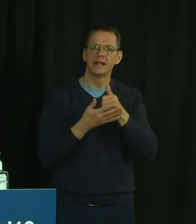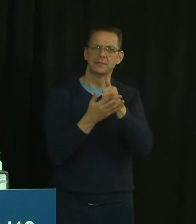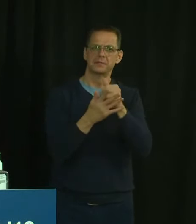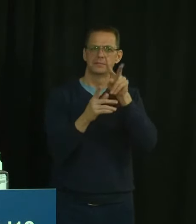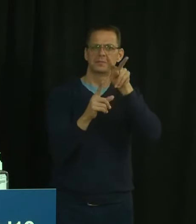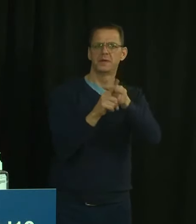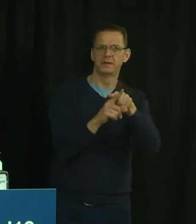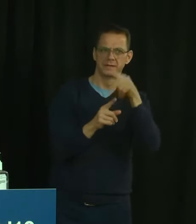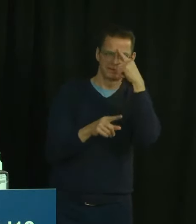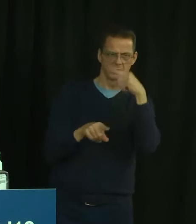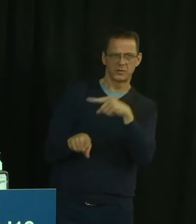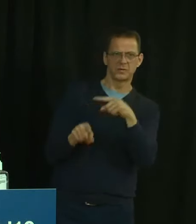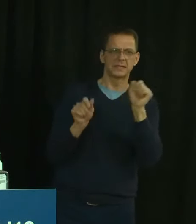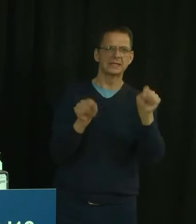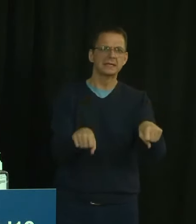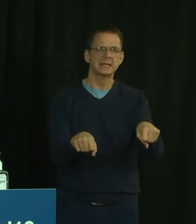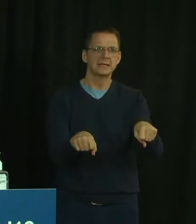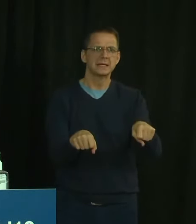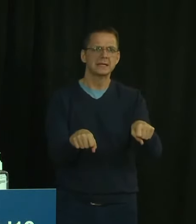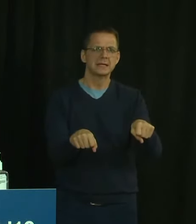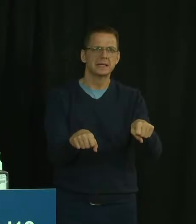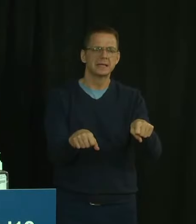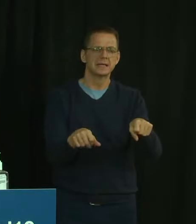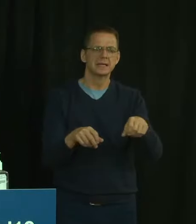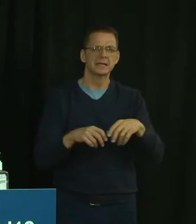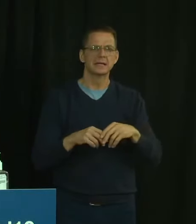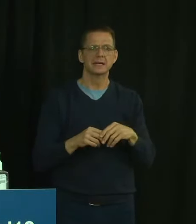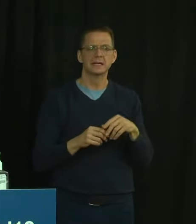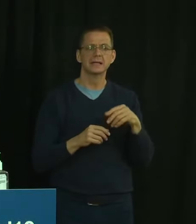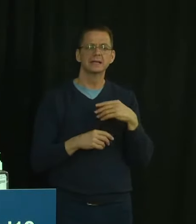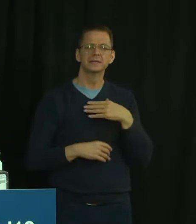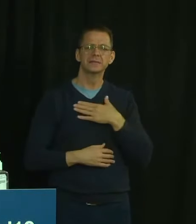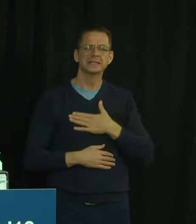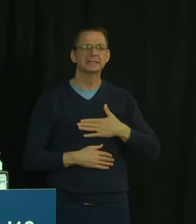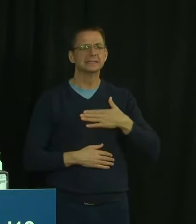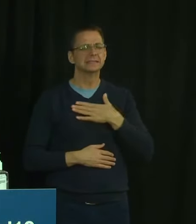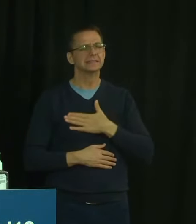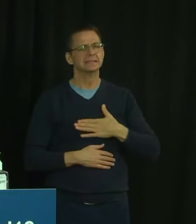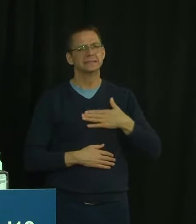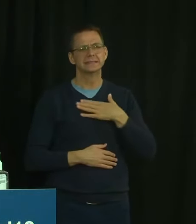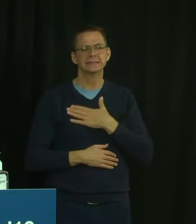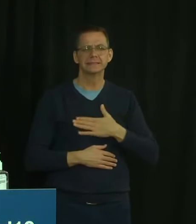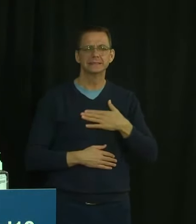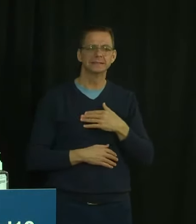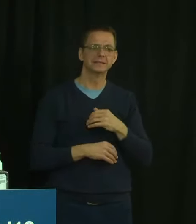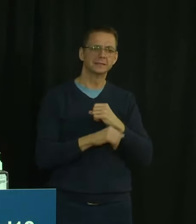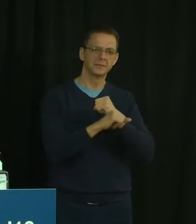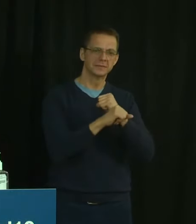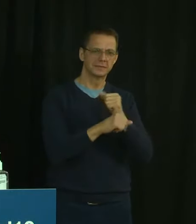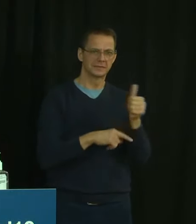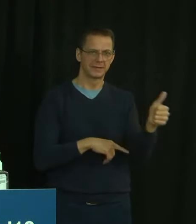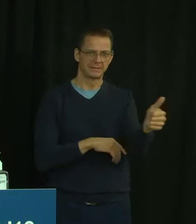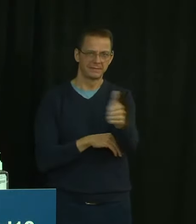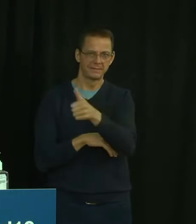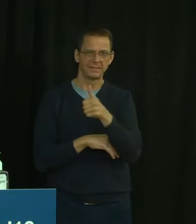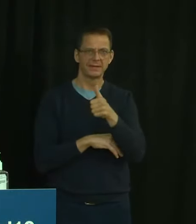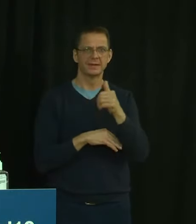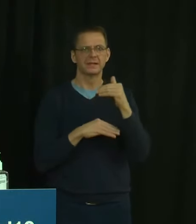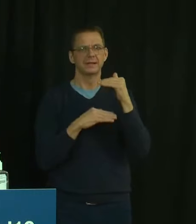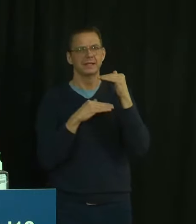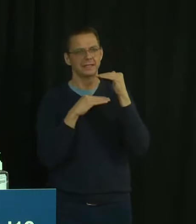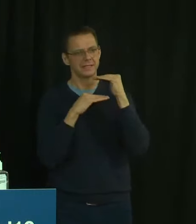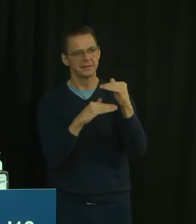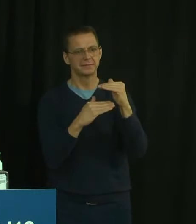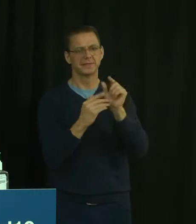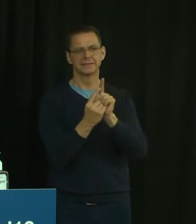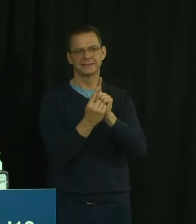and to protect each other. Twice we have bent the curve before by limiting in-person interactions and by protecting each